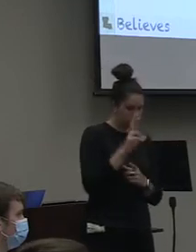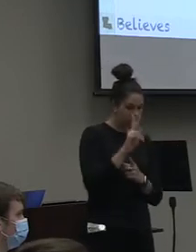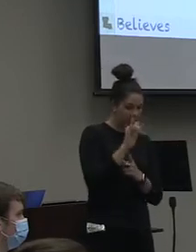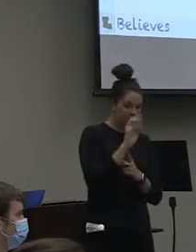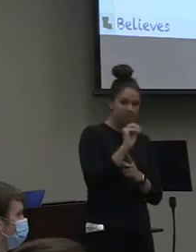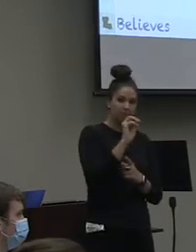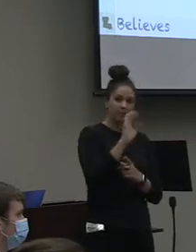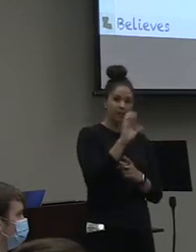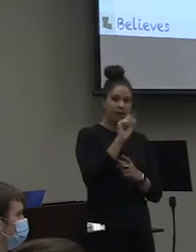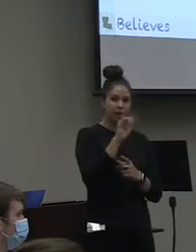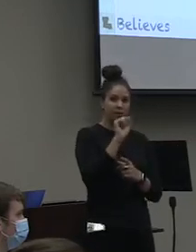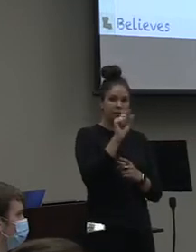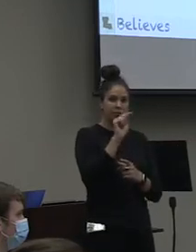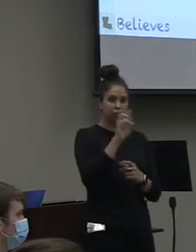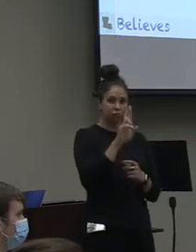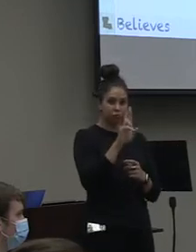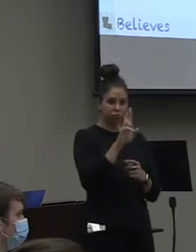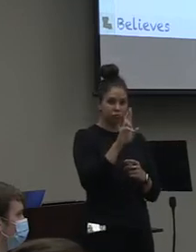Dr. Kim McAllister.